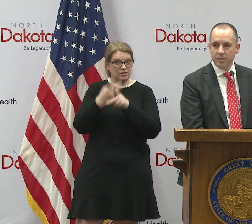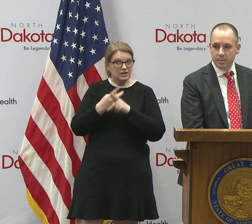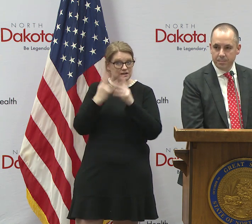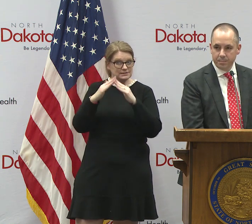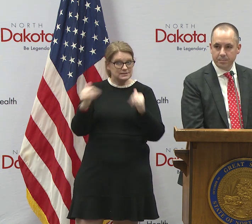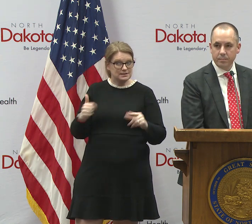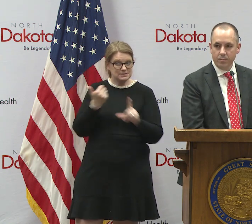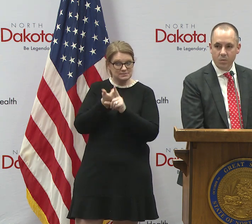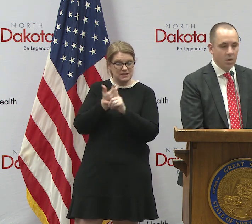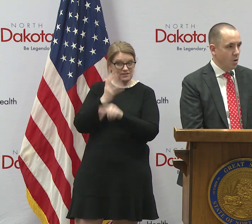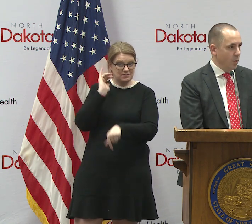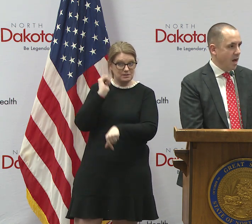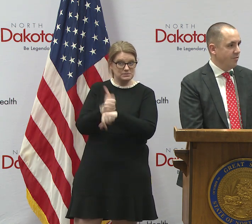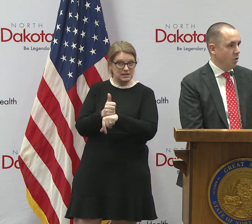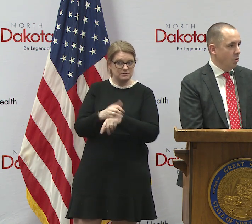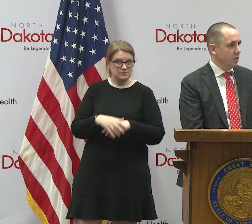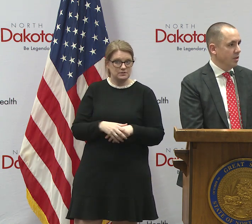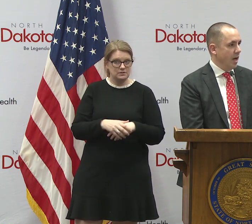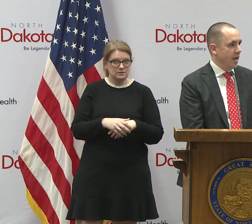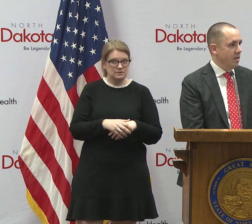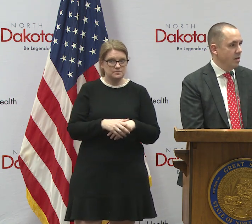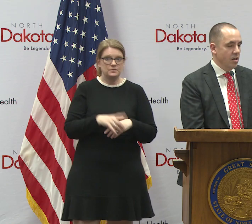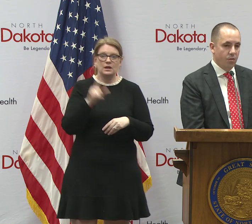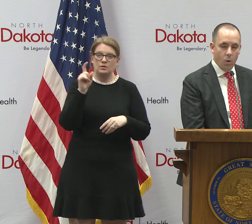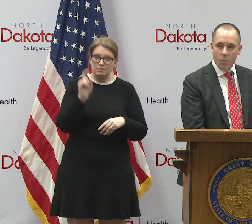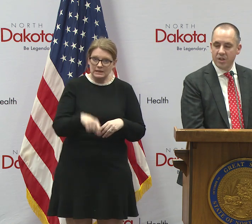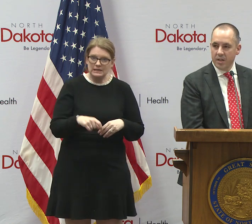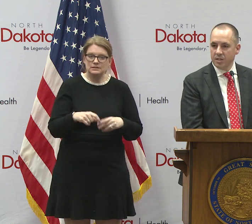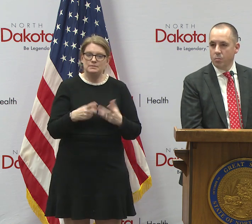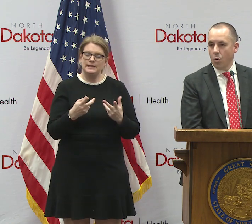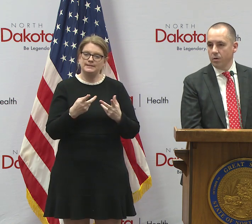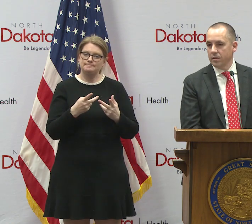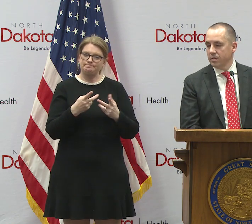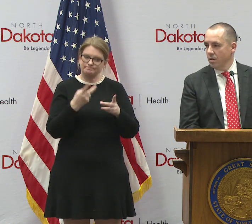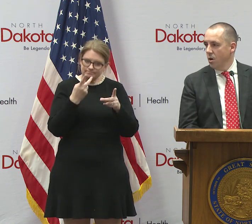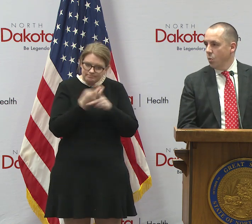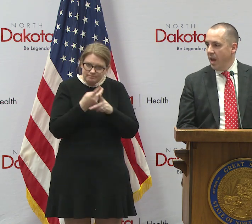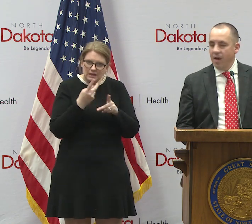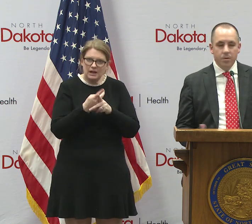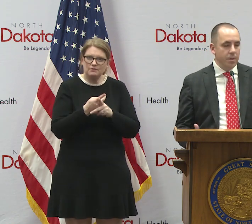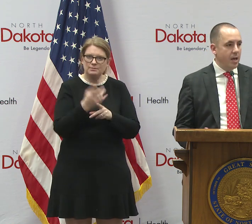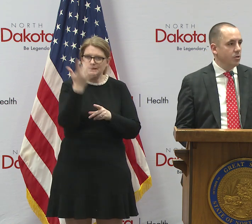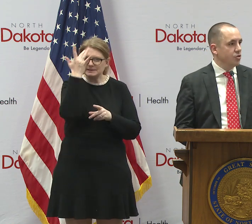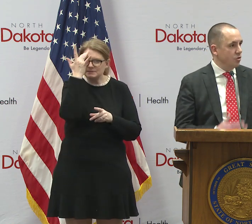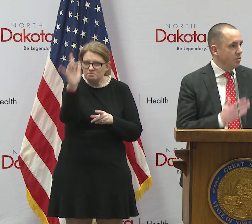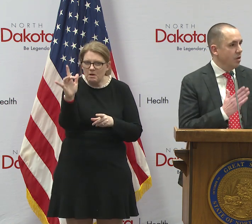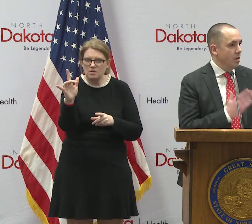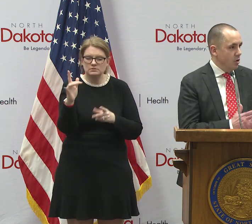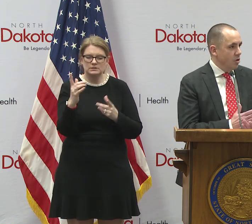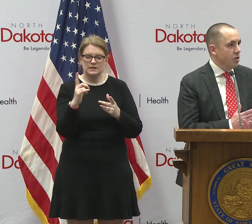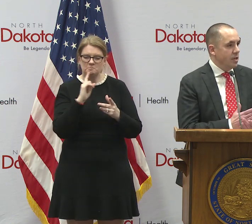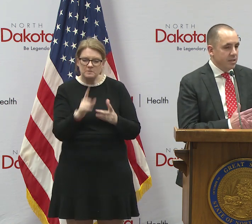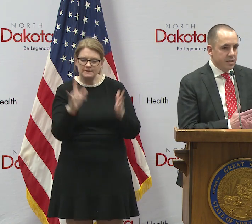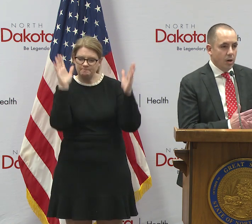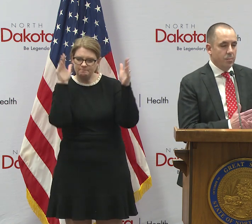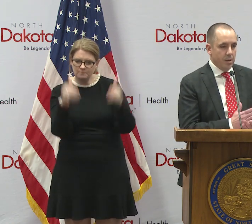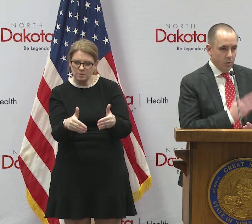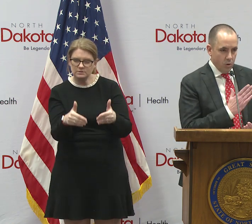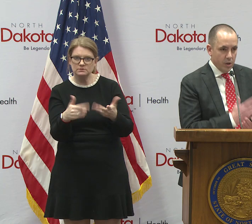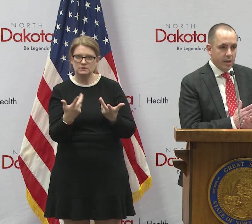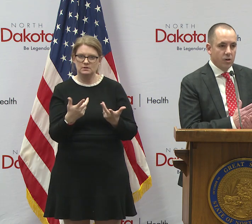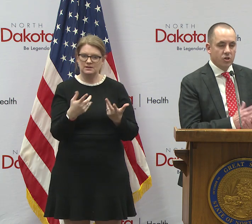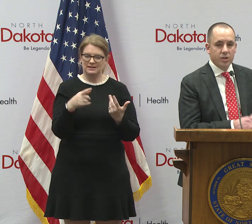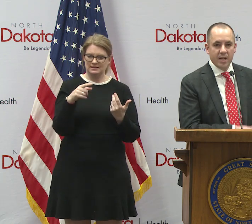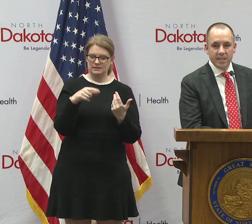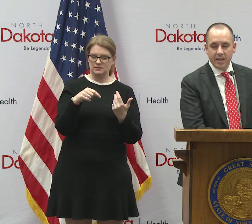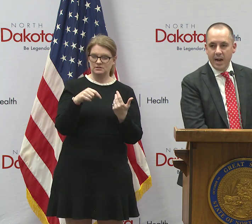in place. We have to hold the line of what we think is important. We have to be able to tell